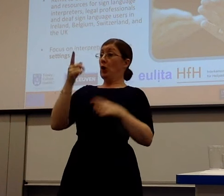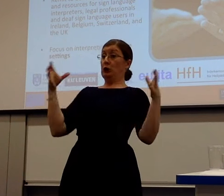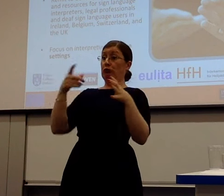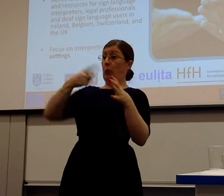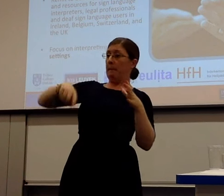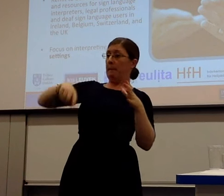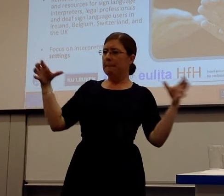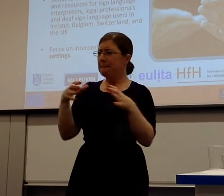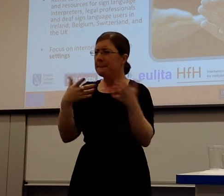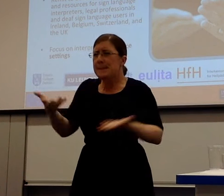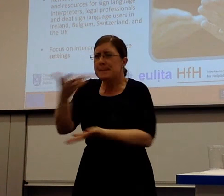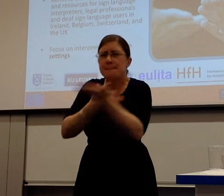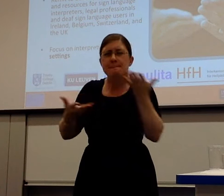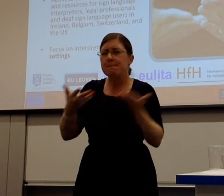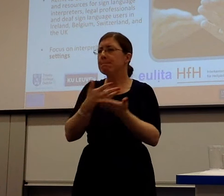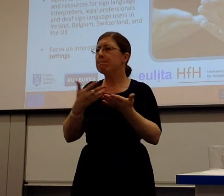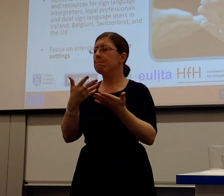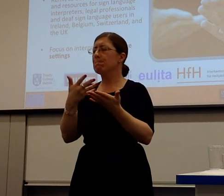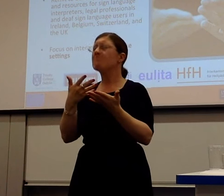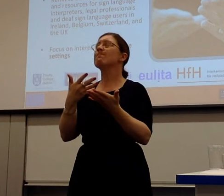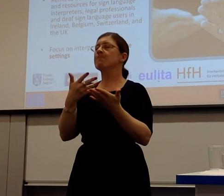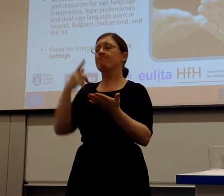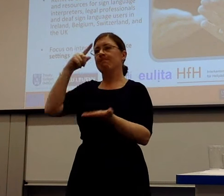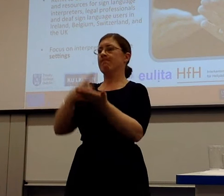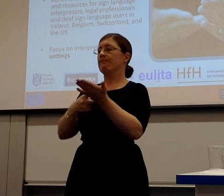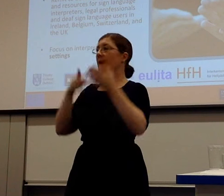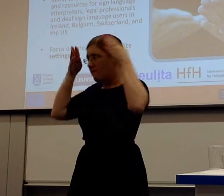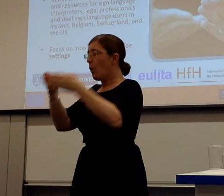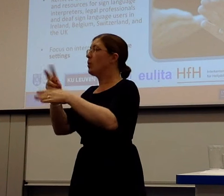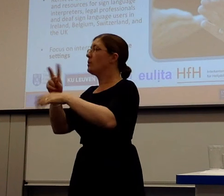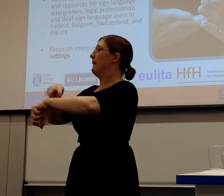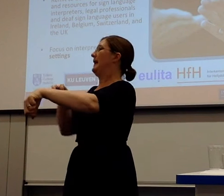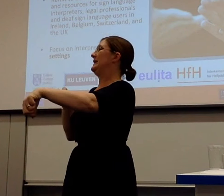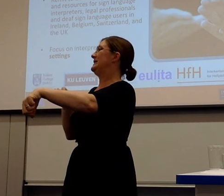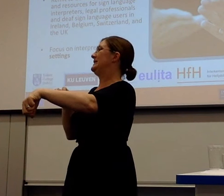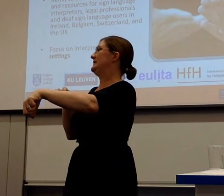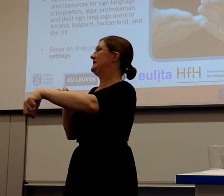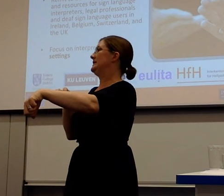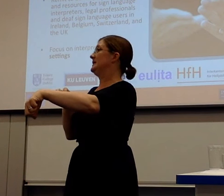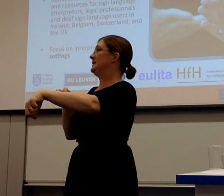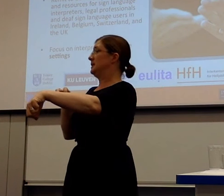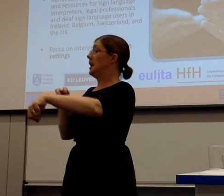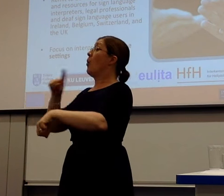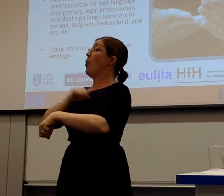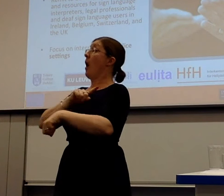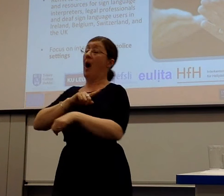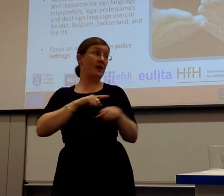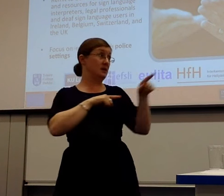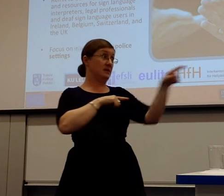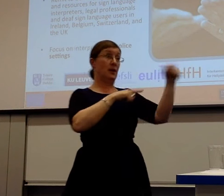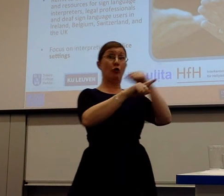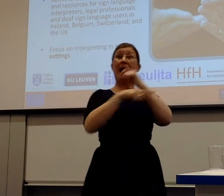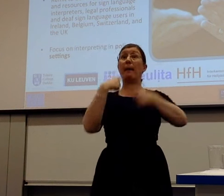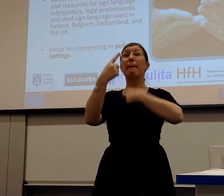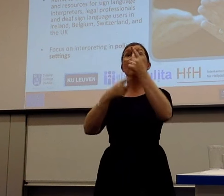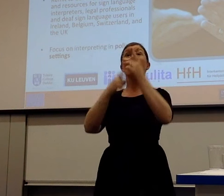area. So one of our first group meetings where we discussed this, we thought, okay, as Heriot-Watt will focus on police settings.